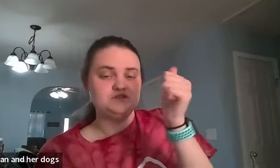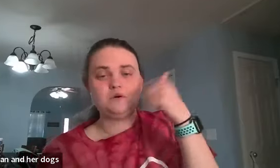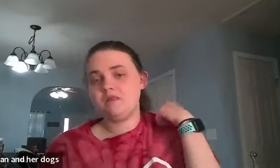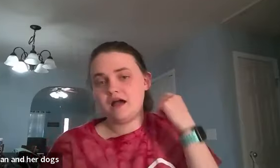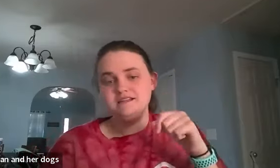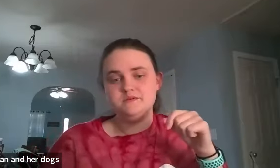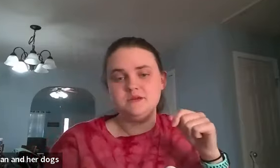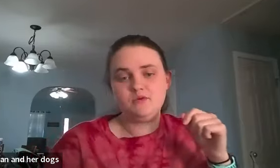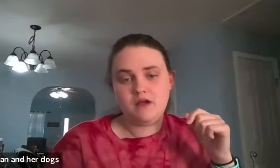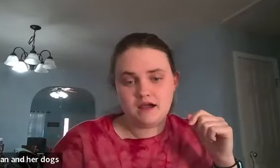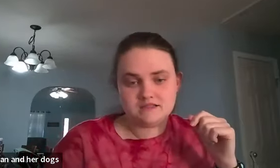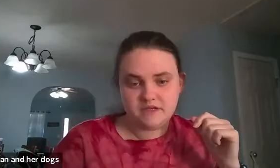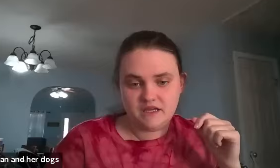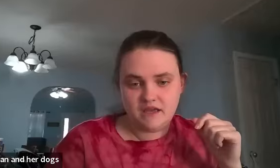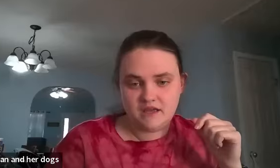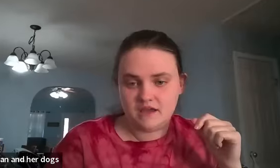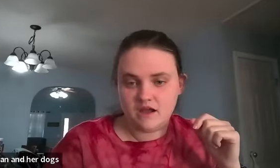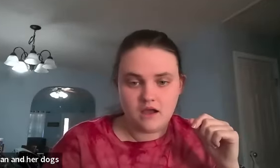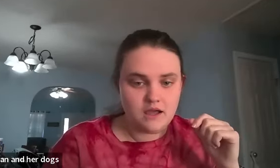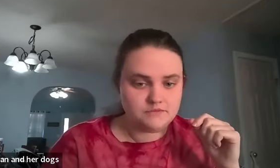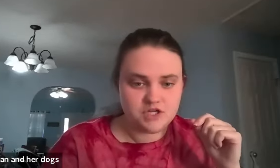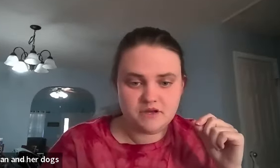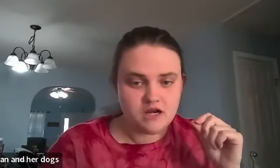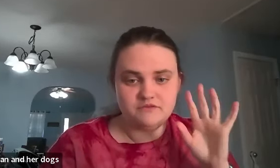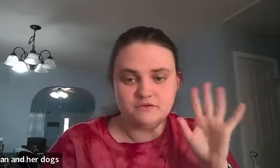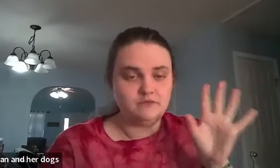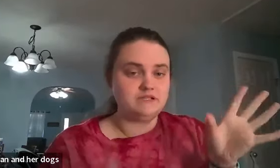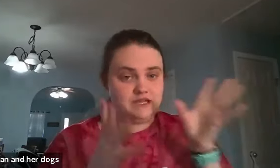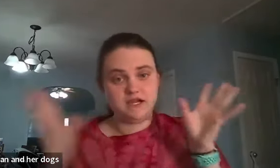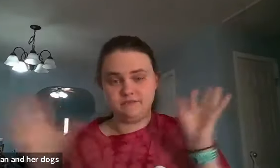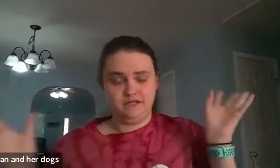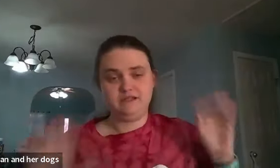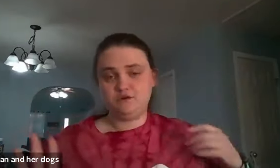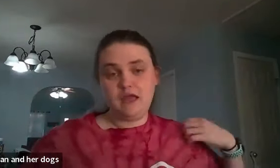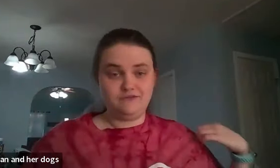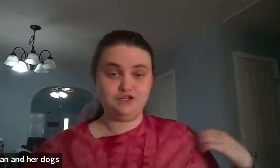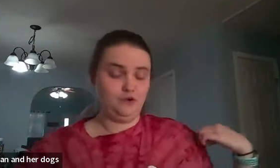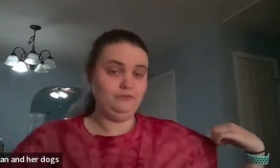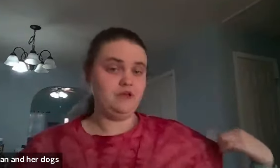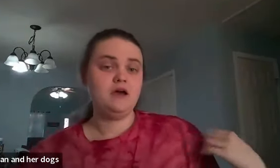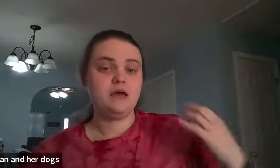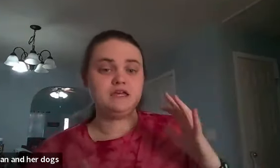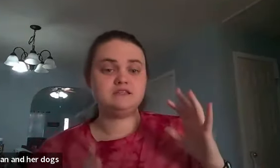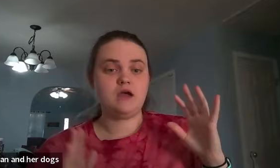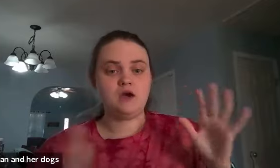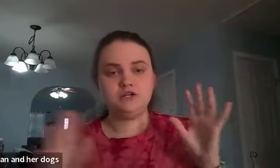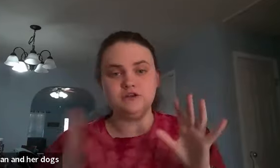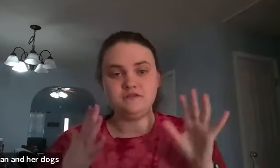So a lot of times people will ask me, and I'm jumping on it before anyone does, I mean, and it's okay if you do, is how do you know the